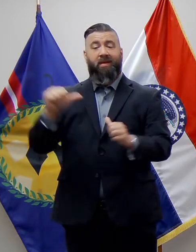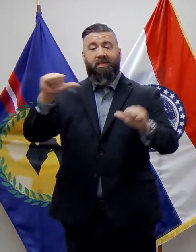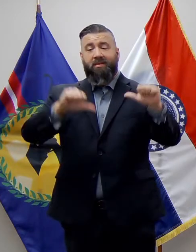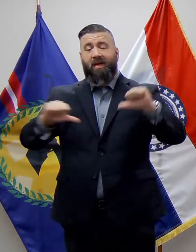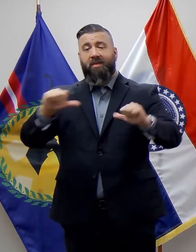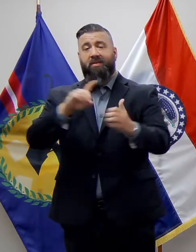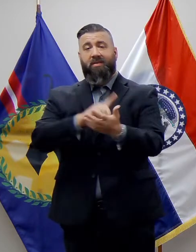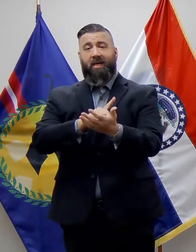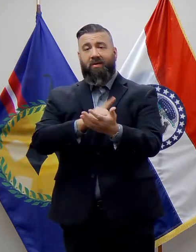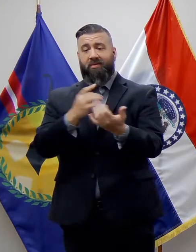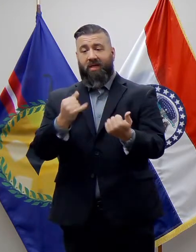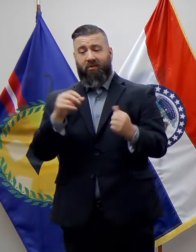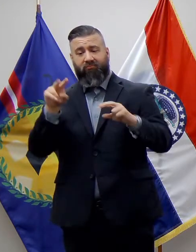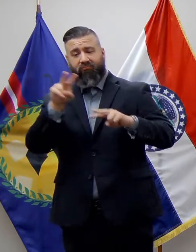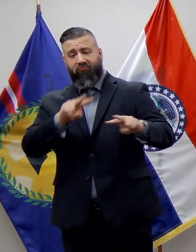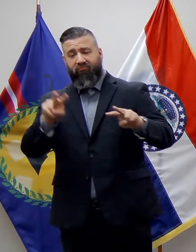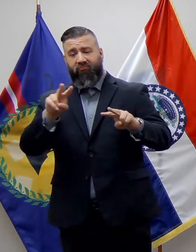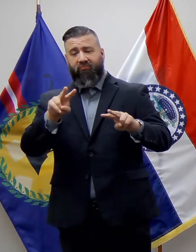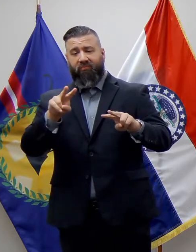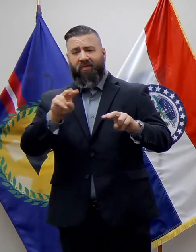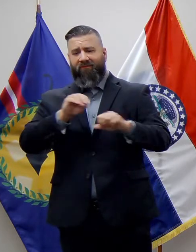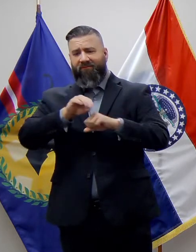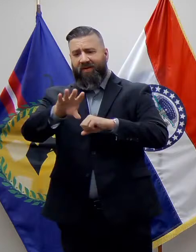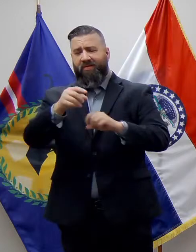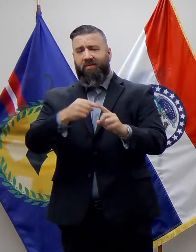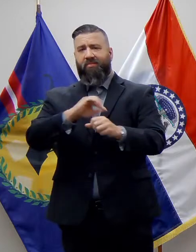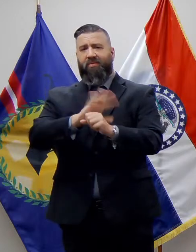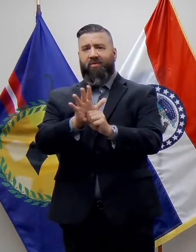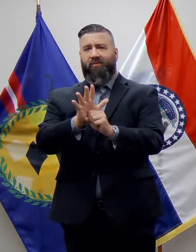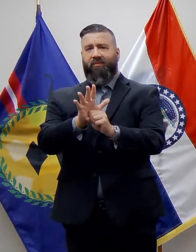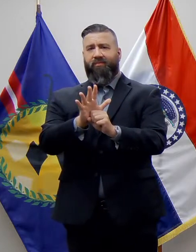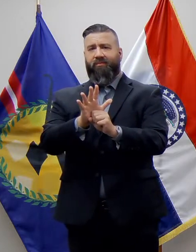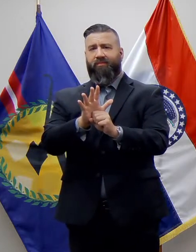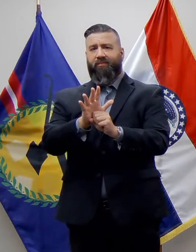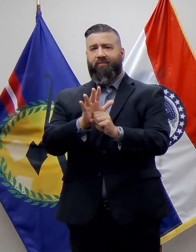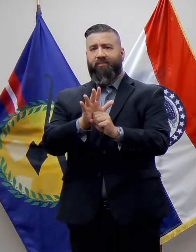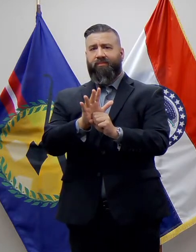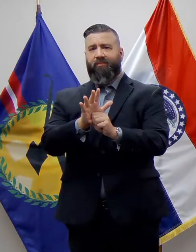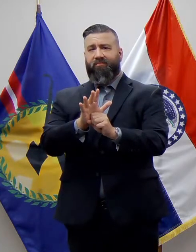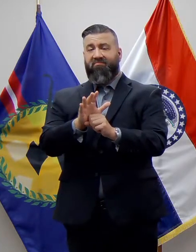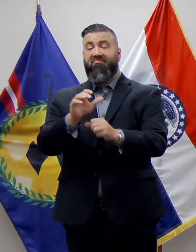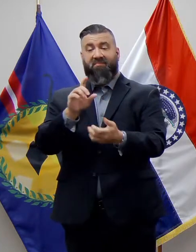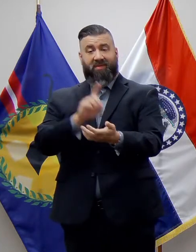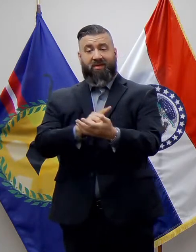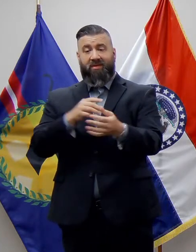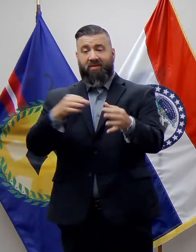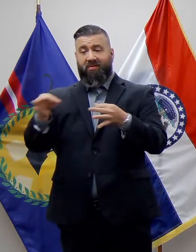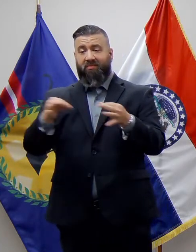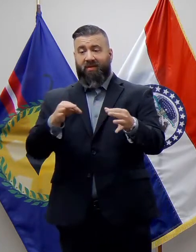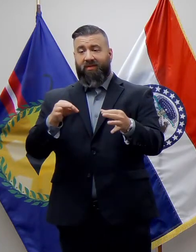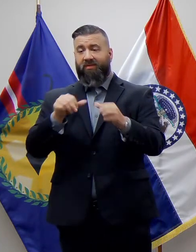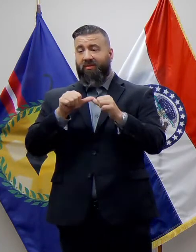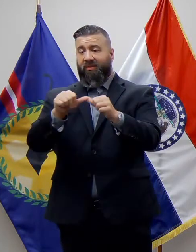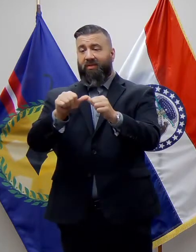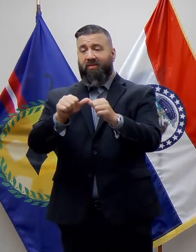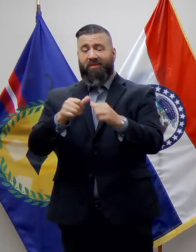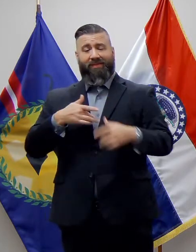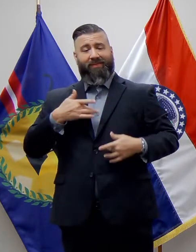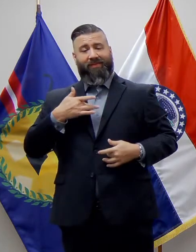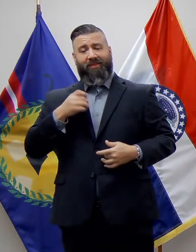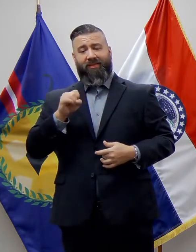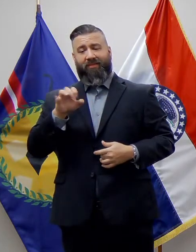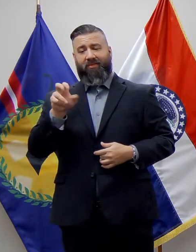COVID-19. Medical researchers refer to those with persistent symptoms as patients experiencing post-acute